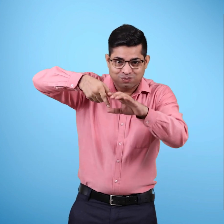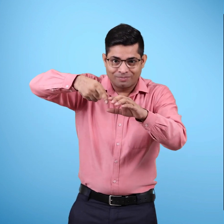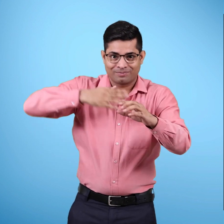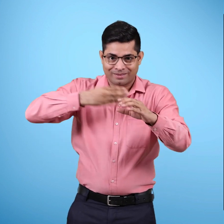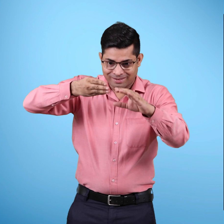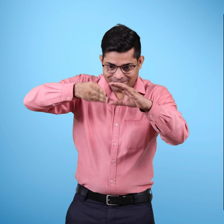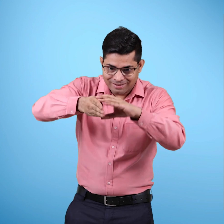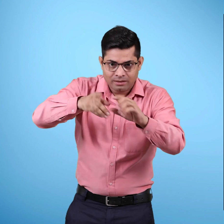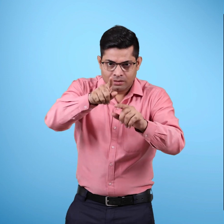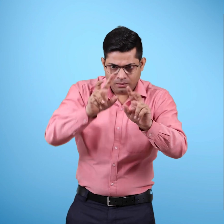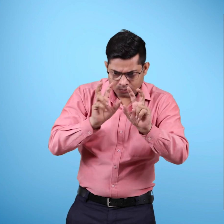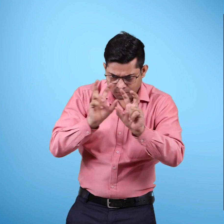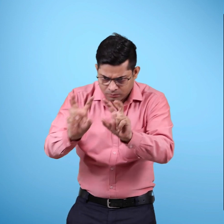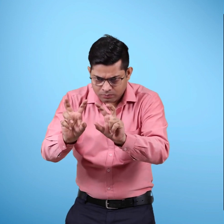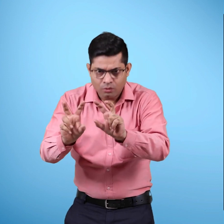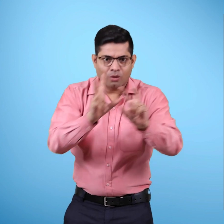observe the inner surface of the covers.